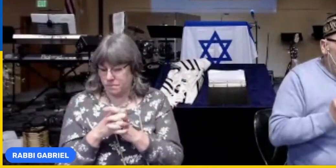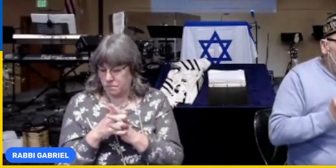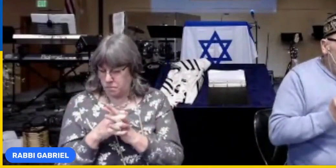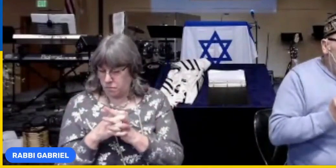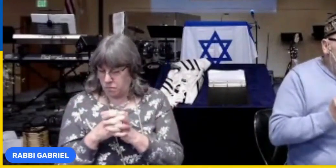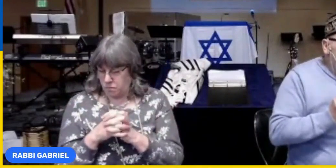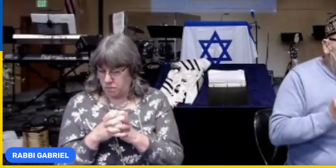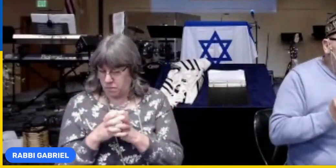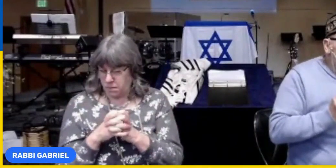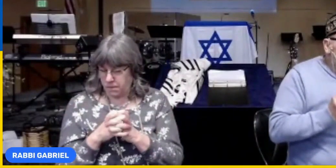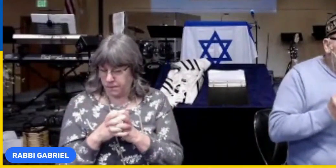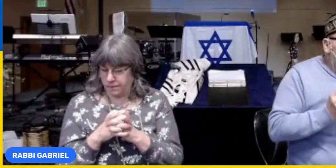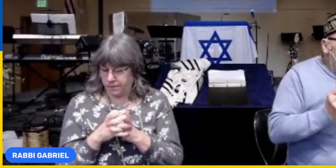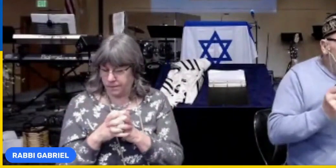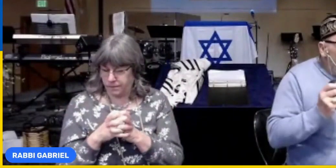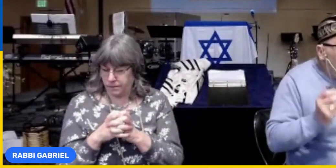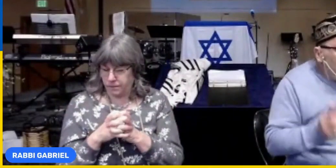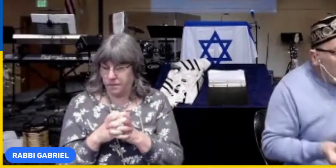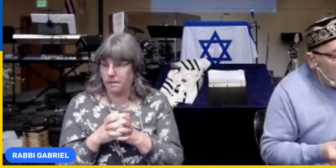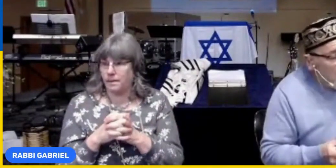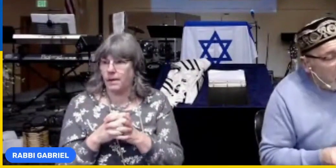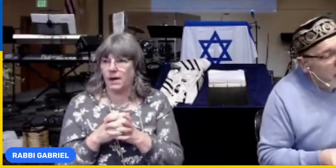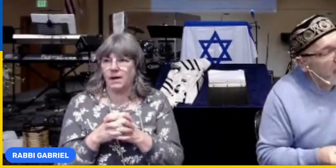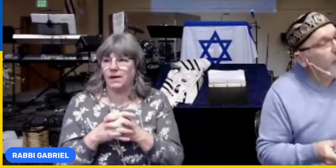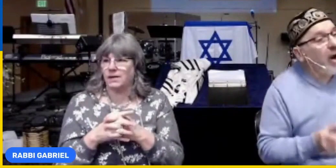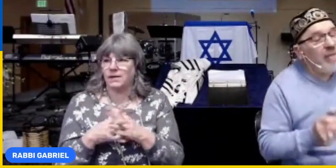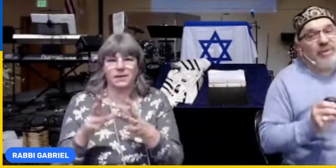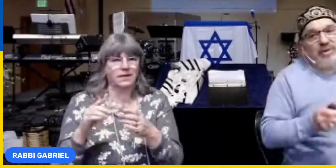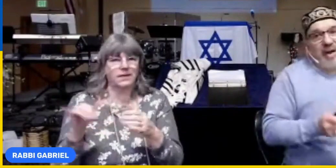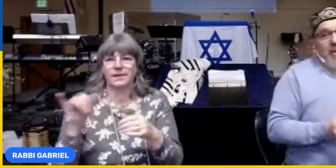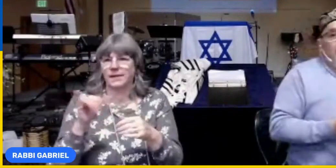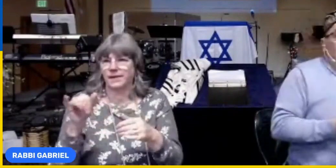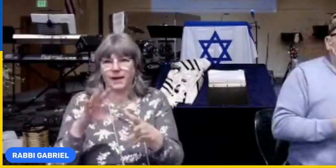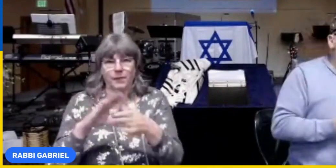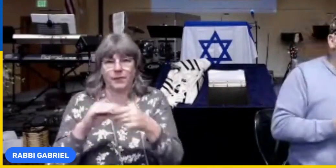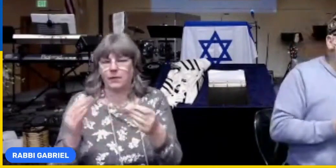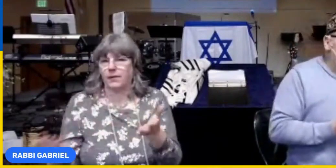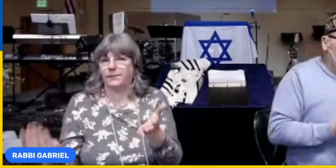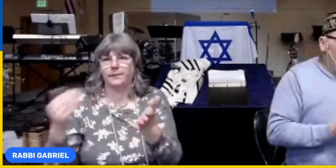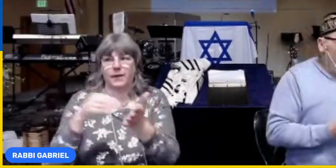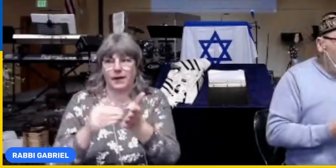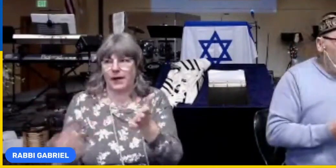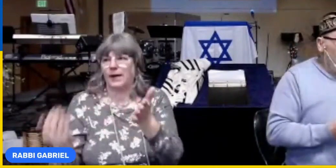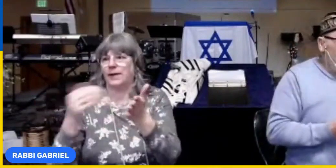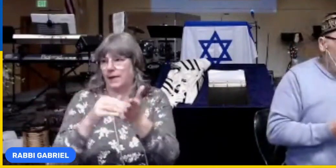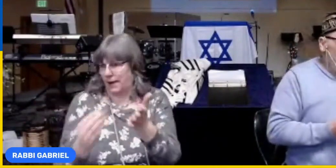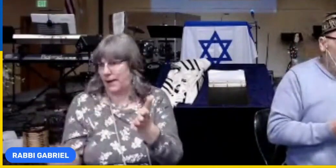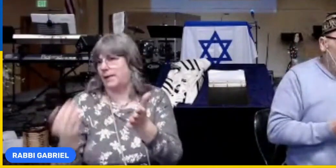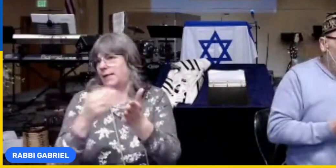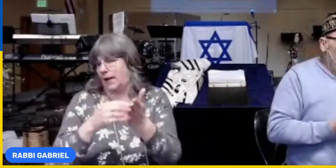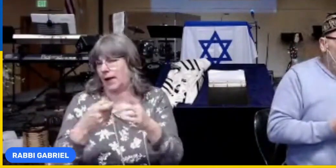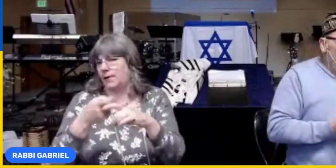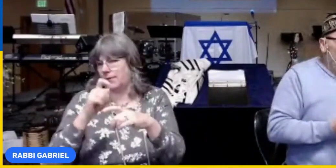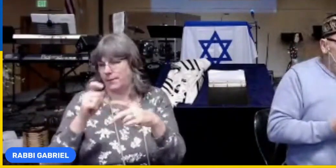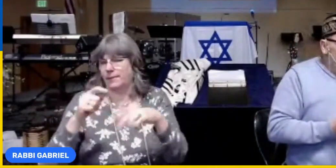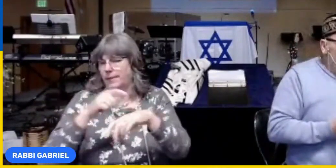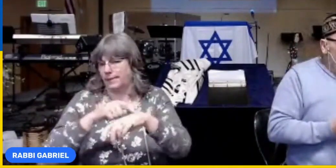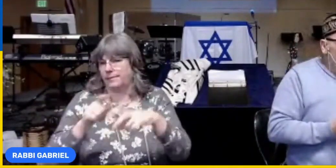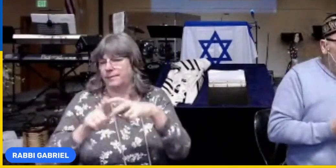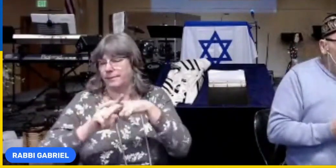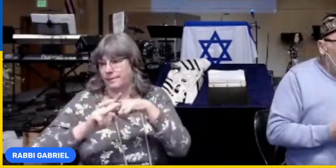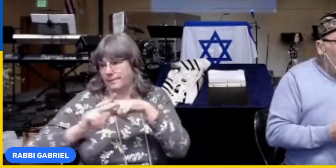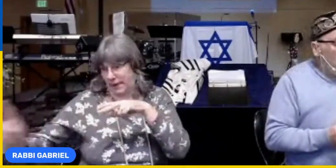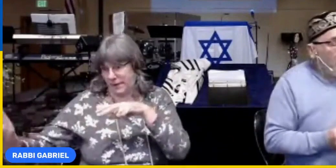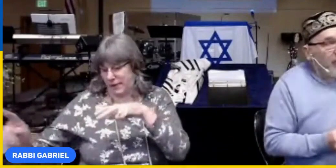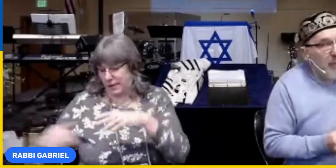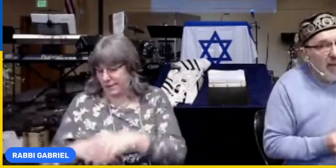slide. It has been a repeating story from the times of the Exodus. Yes,